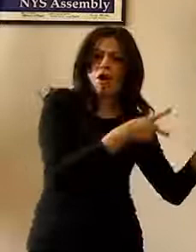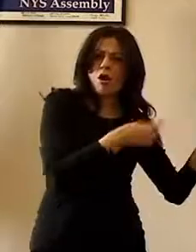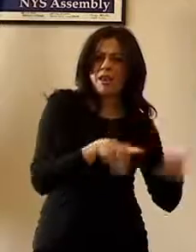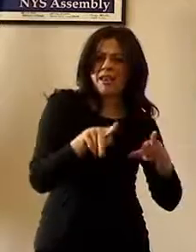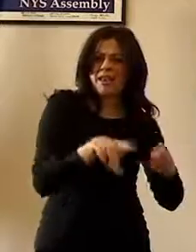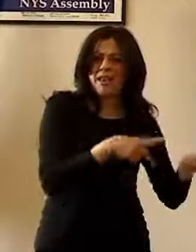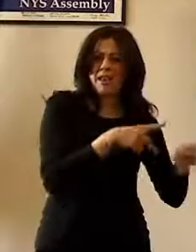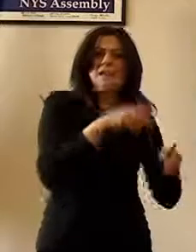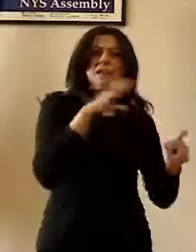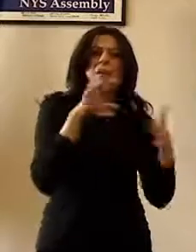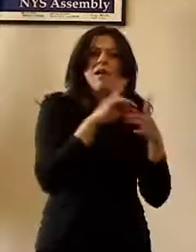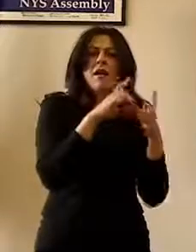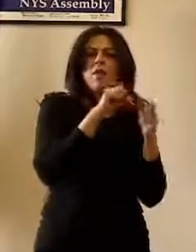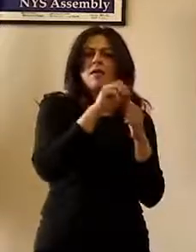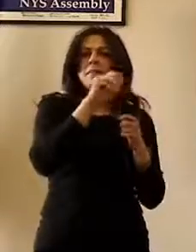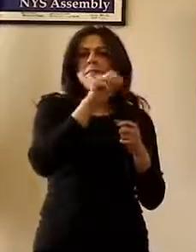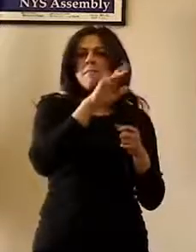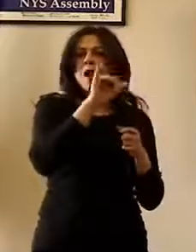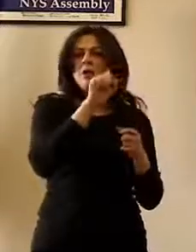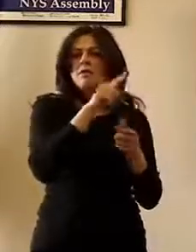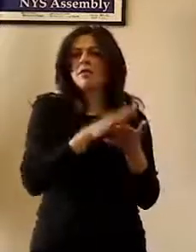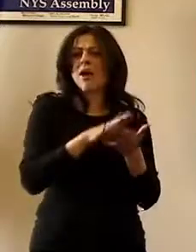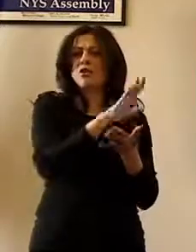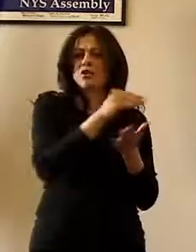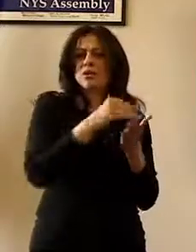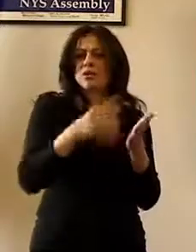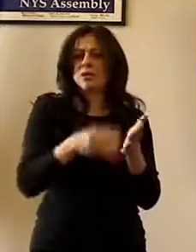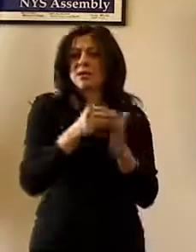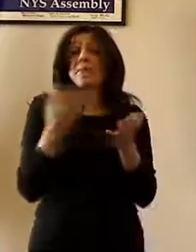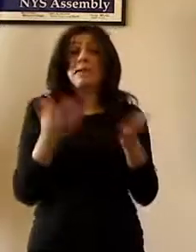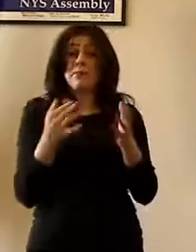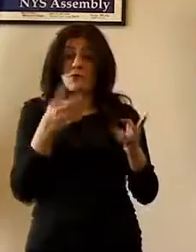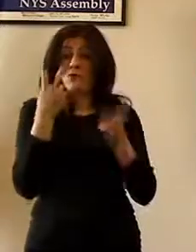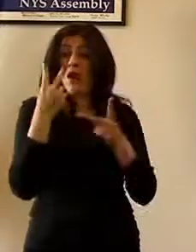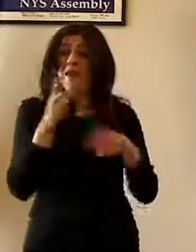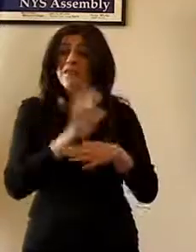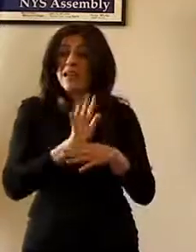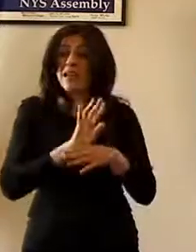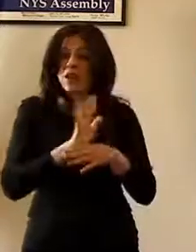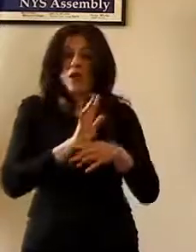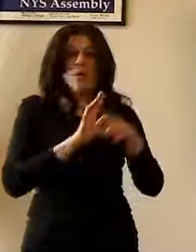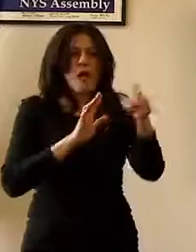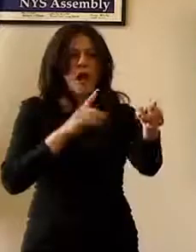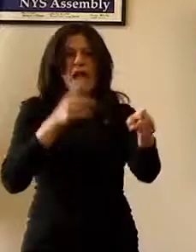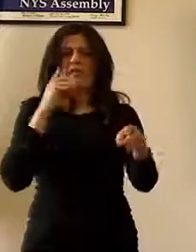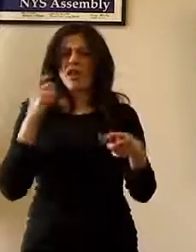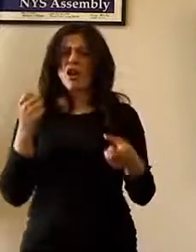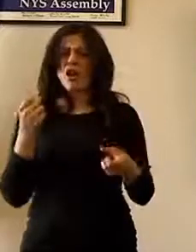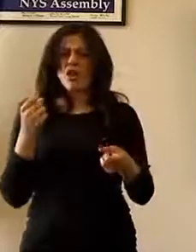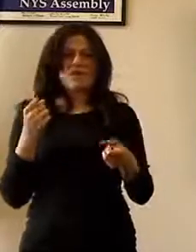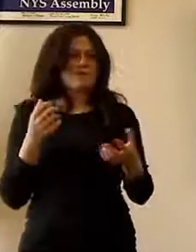associated with Marist College students. And if you saw some video, I think they flipped a car.